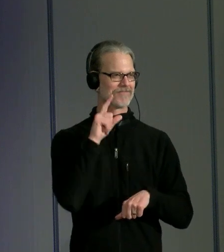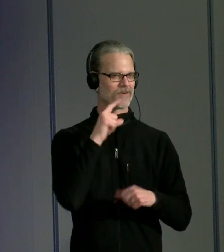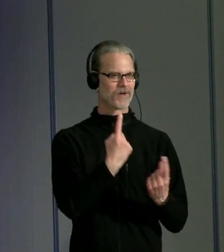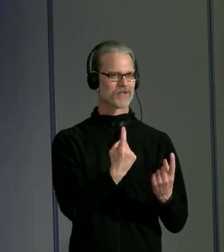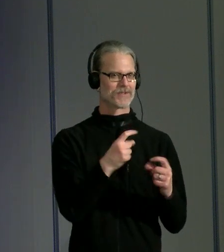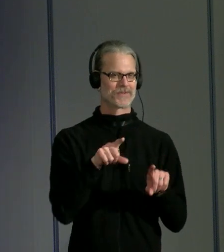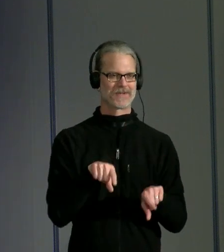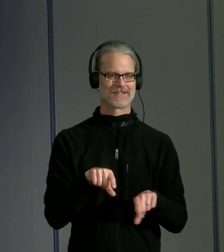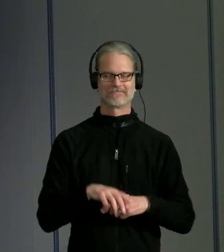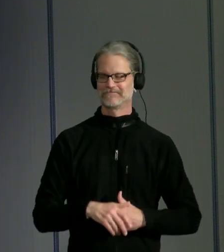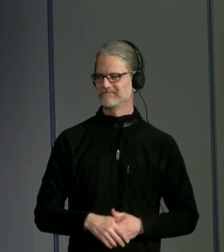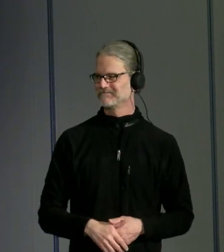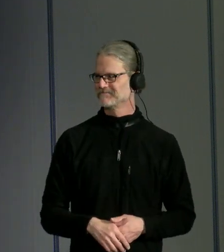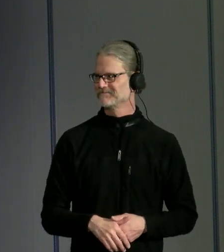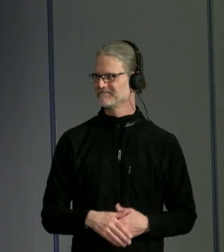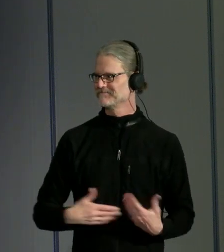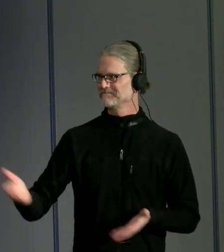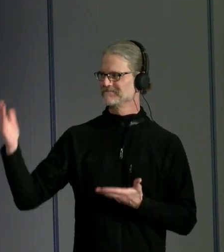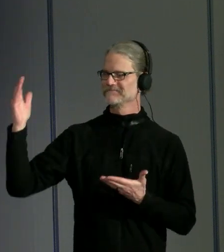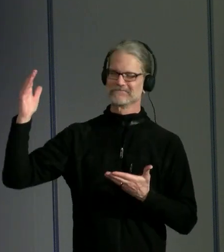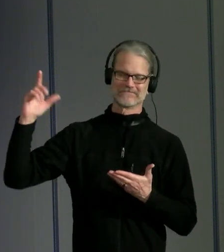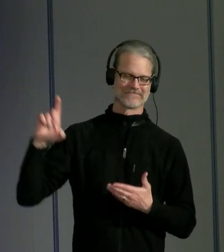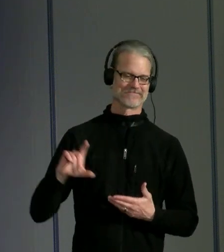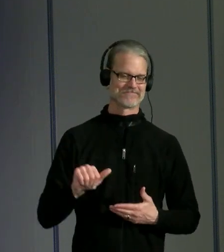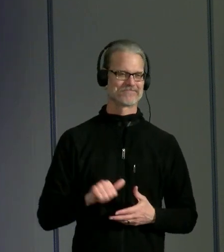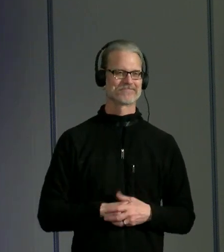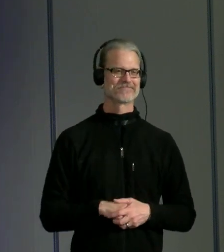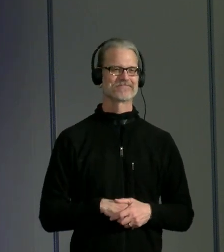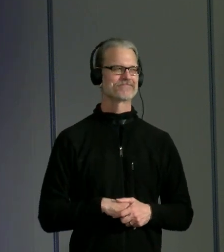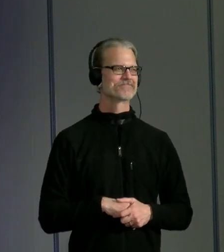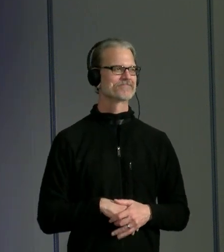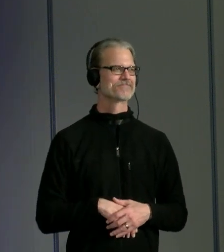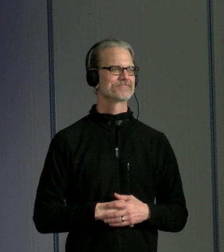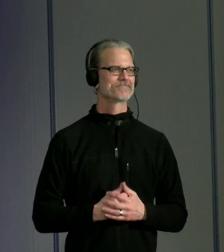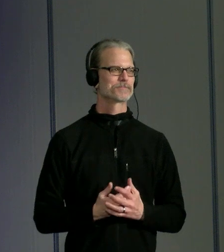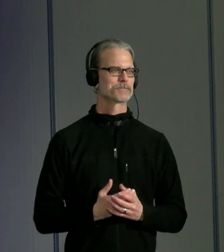Q&A. Take it away, Lisa.